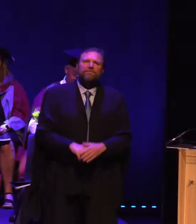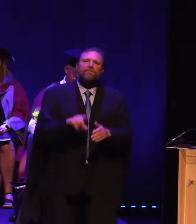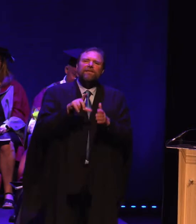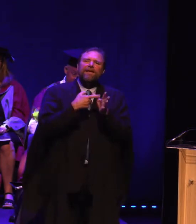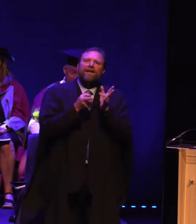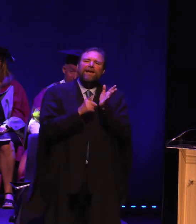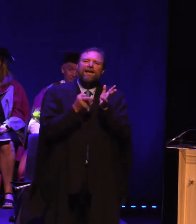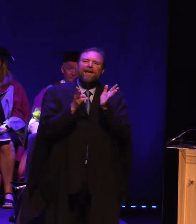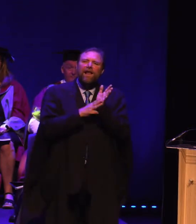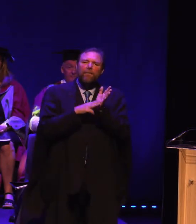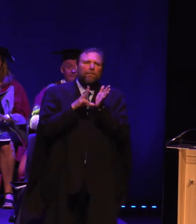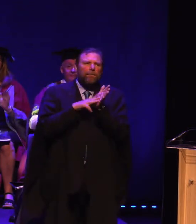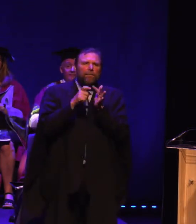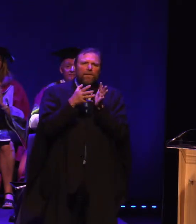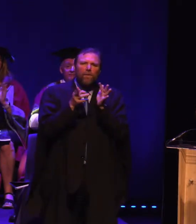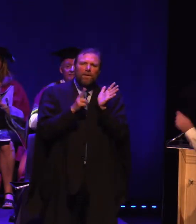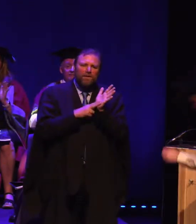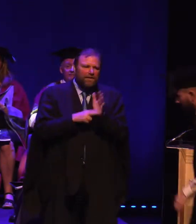Callum McEwen.